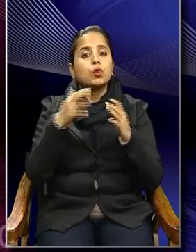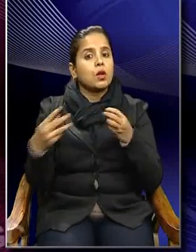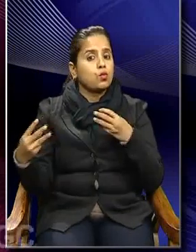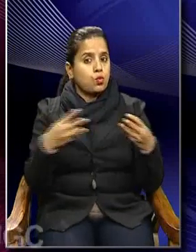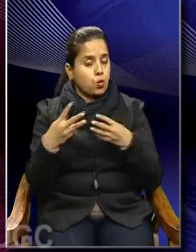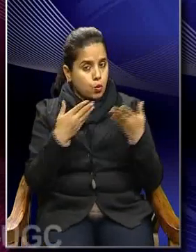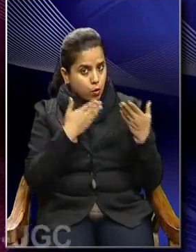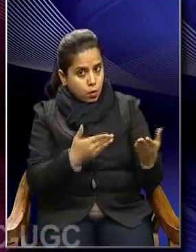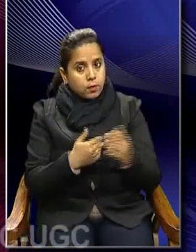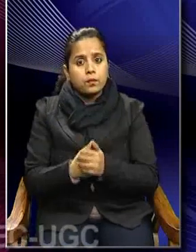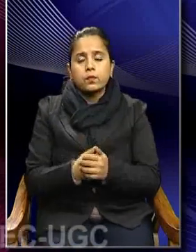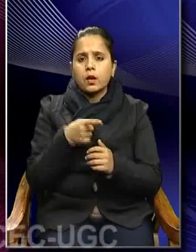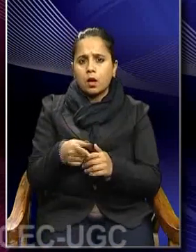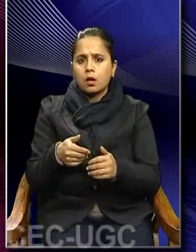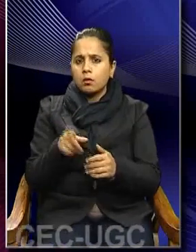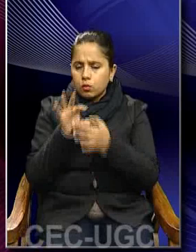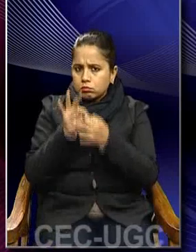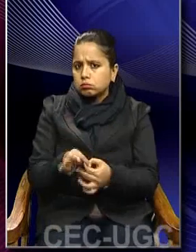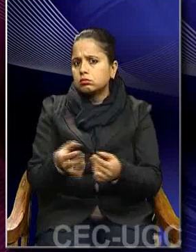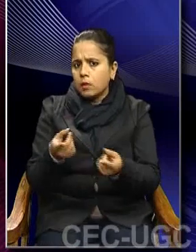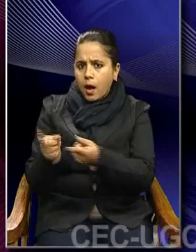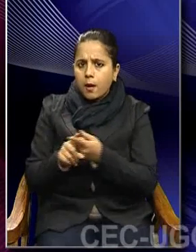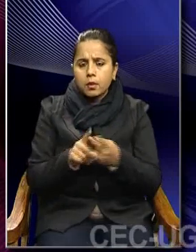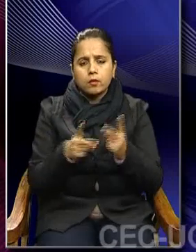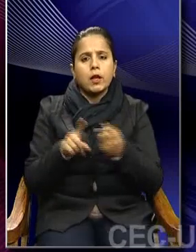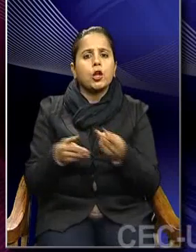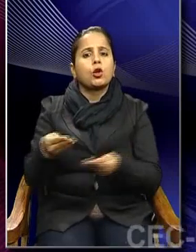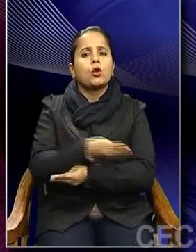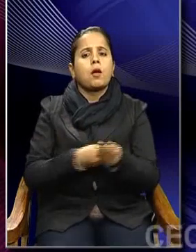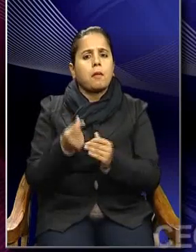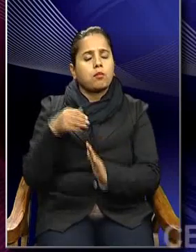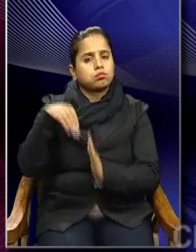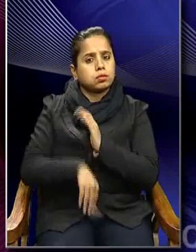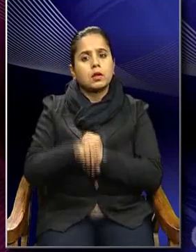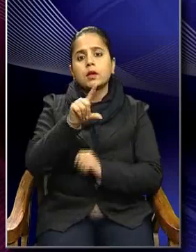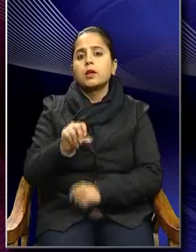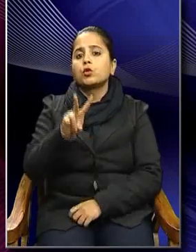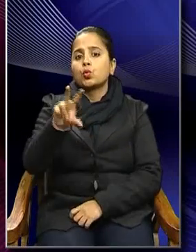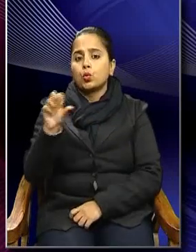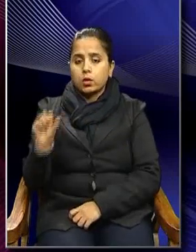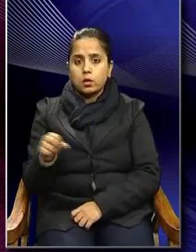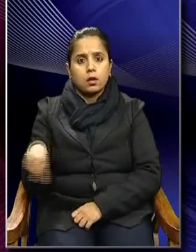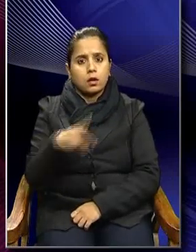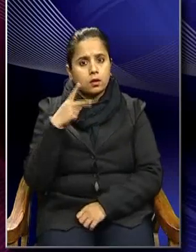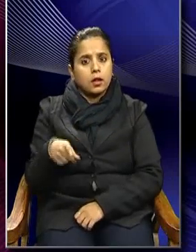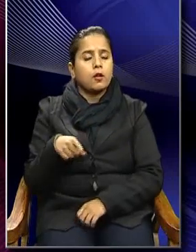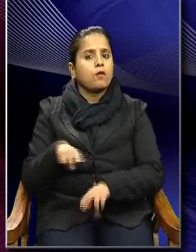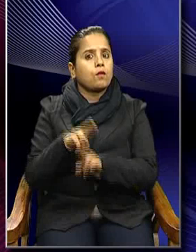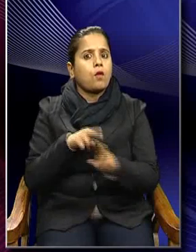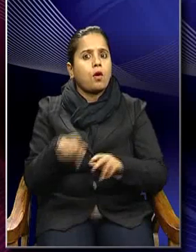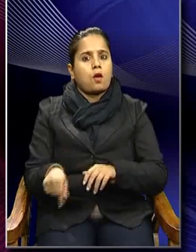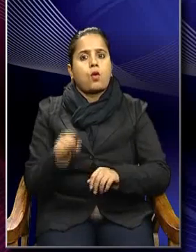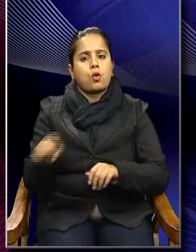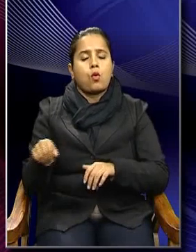War, closely followed by the economic depression of 1929, had completely shaken